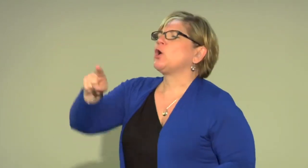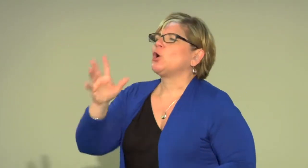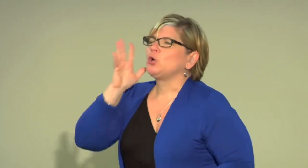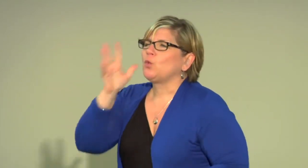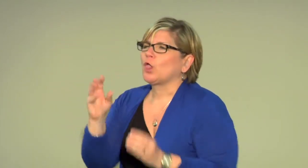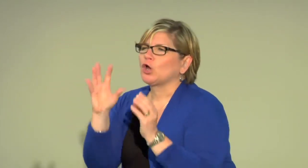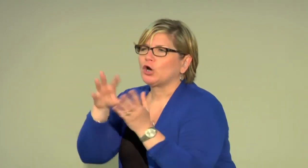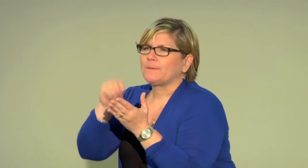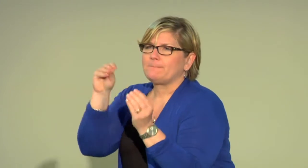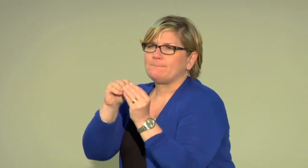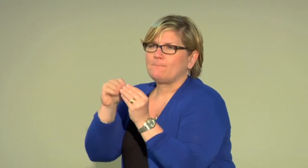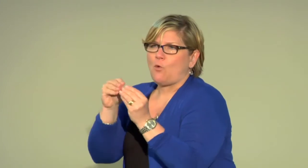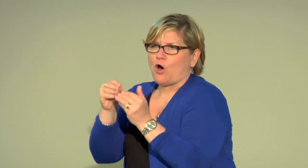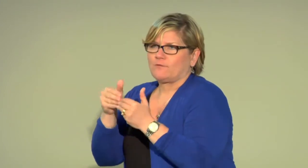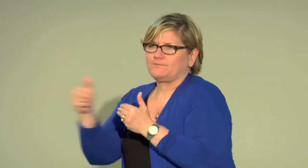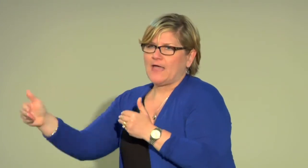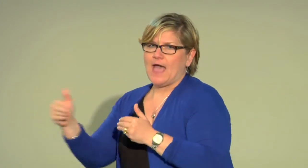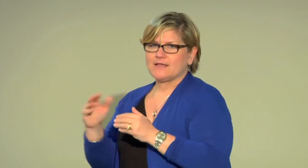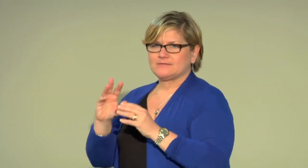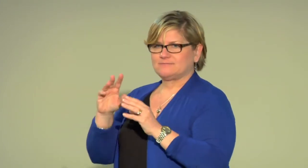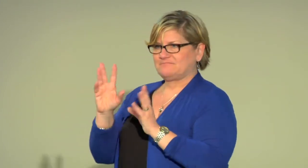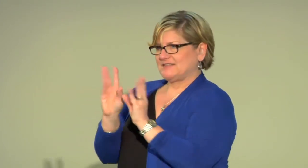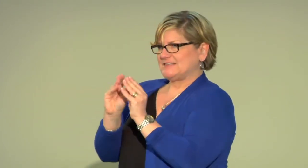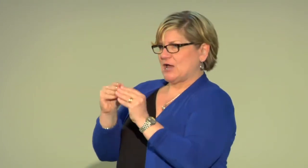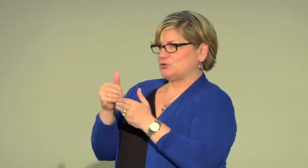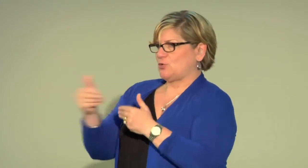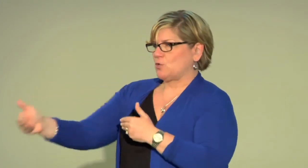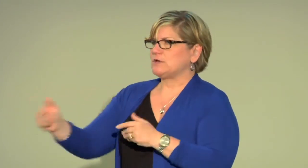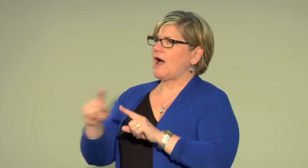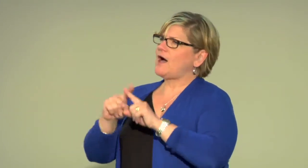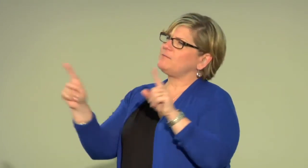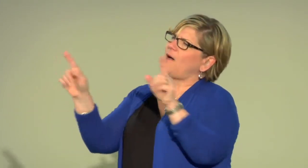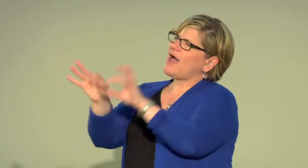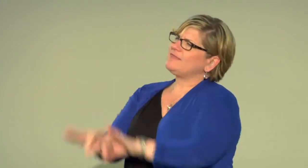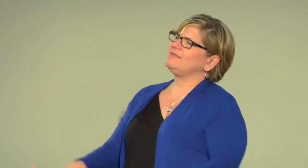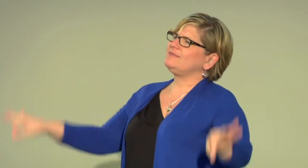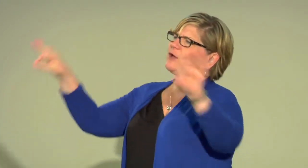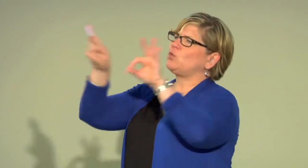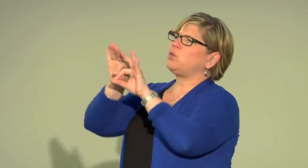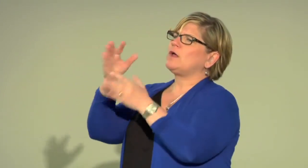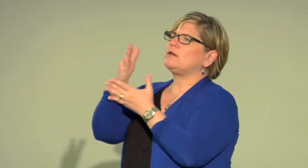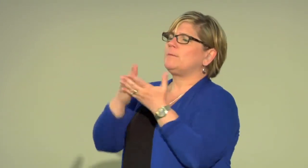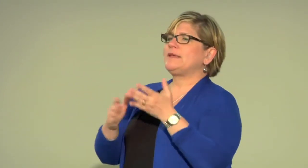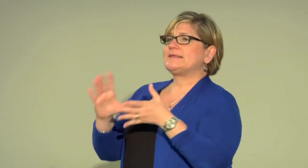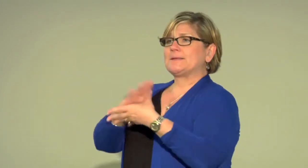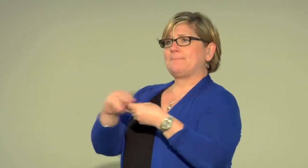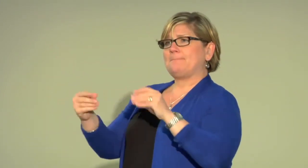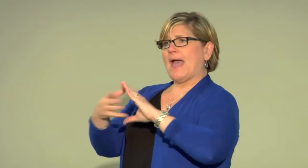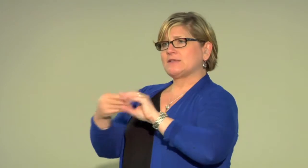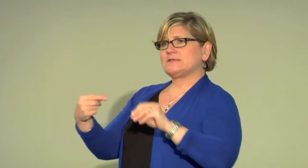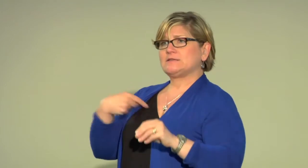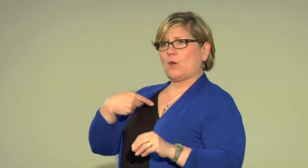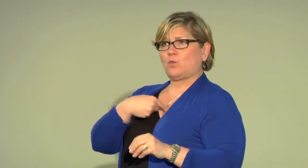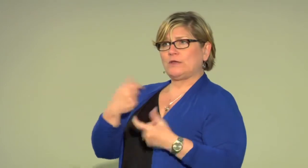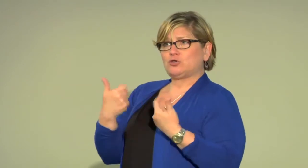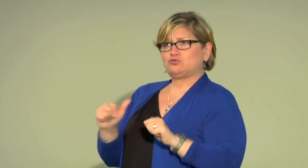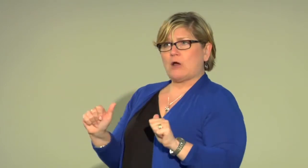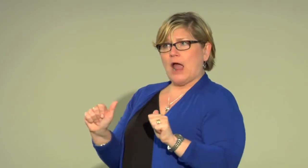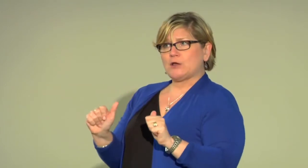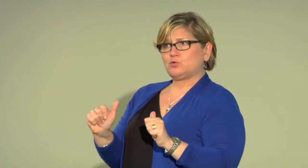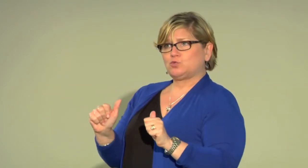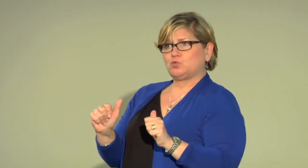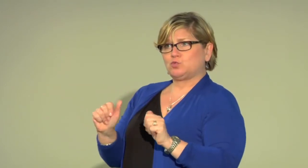2014, the employment first policy is something that you will learn more about as the session goes on. But I believe the critical